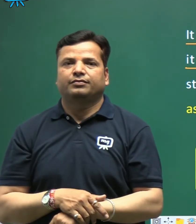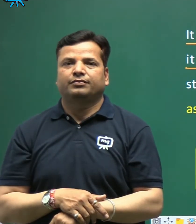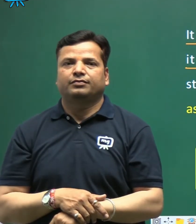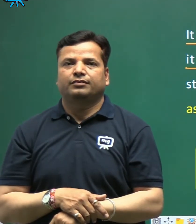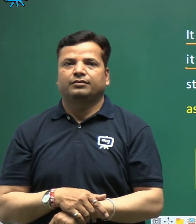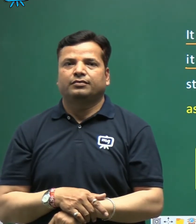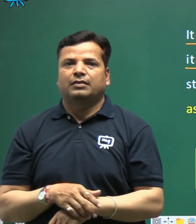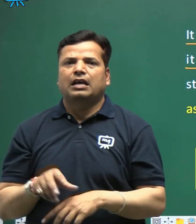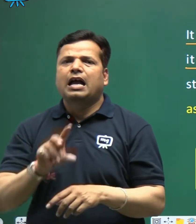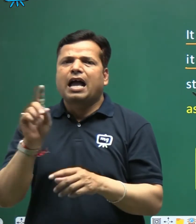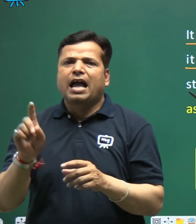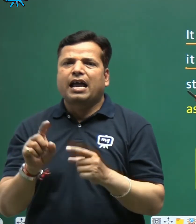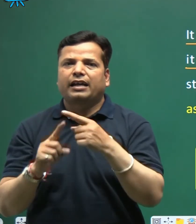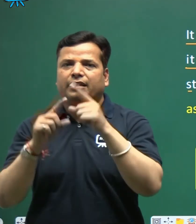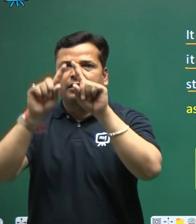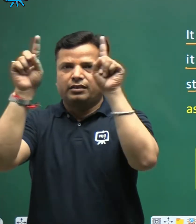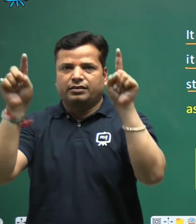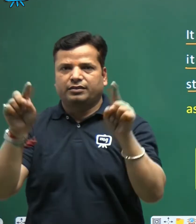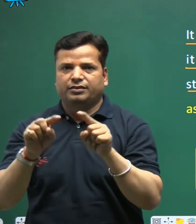and the statue,